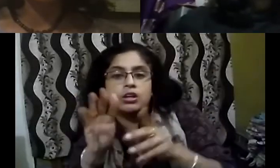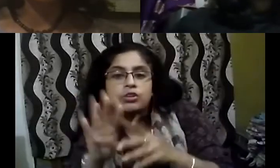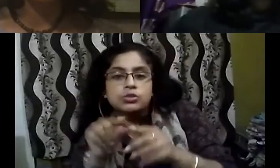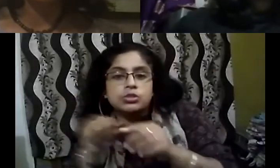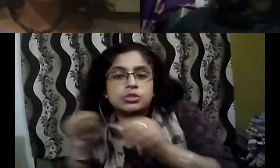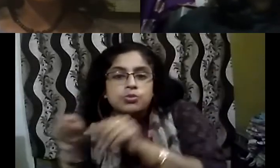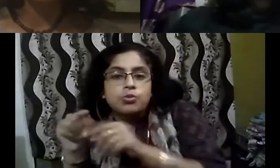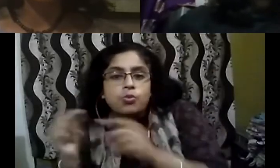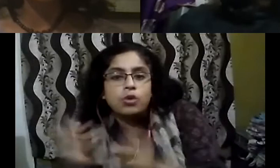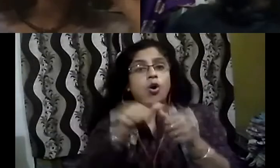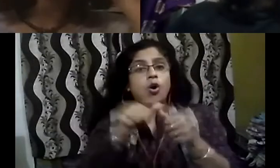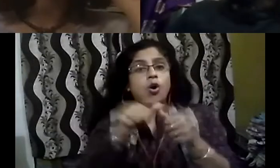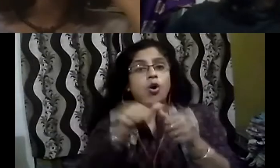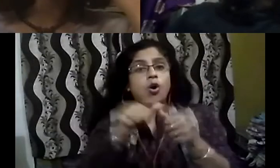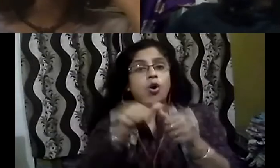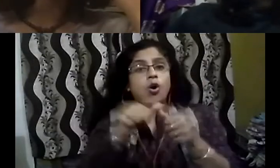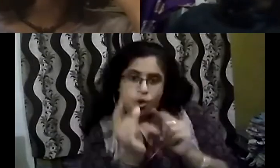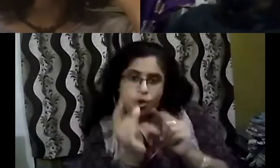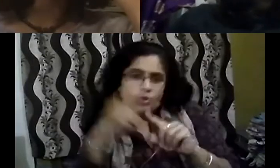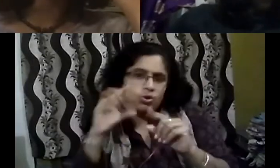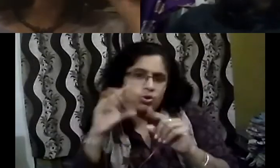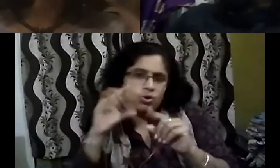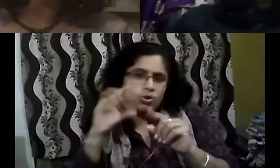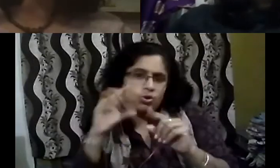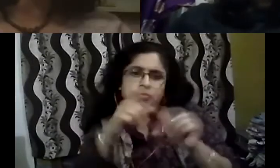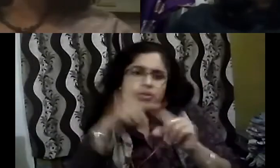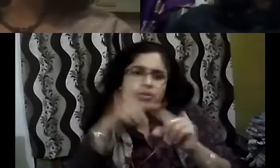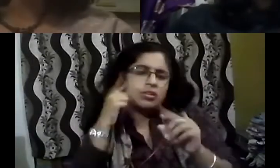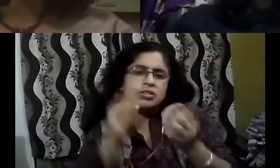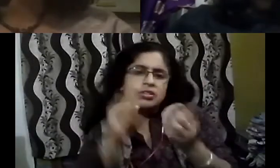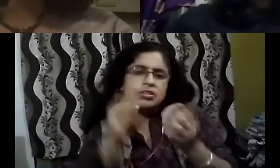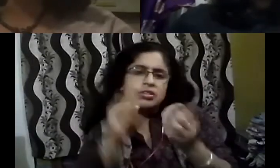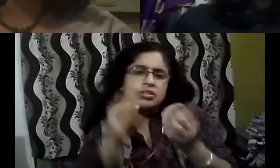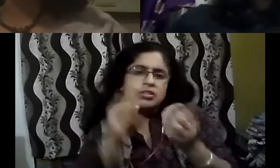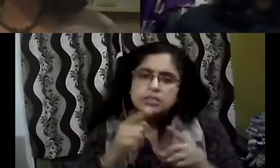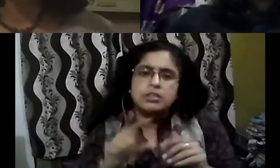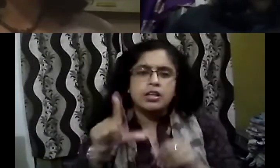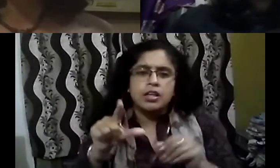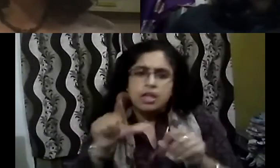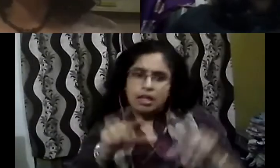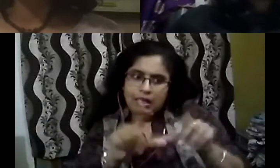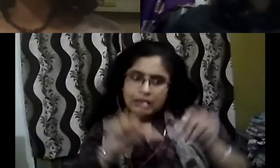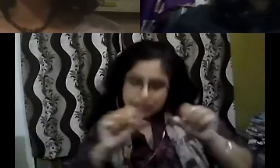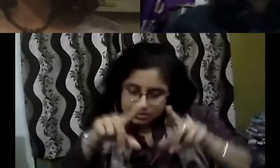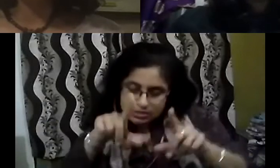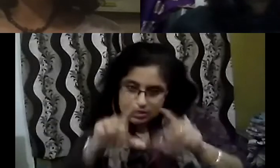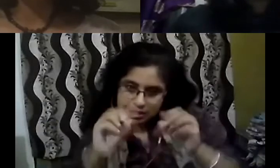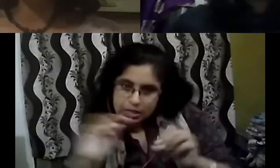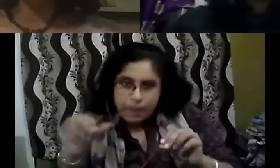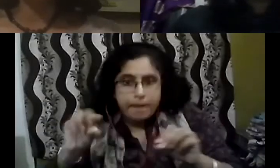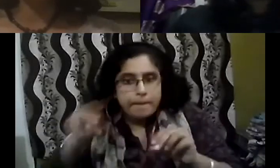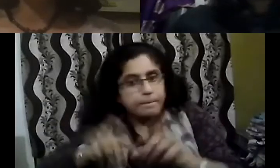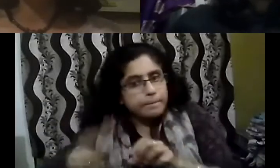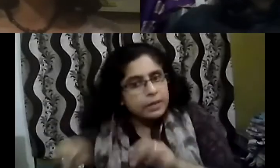contrast ratio was there, and we have to check whether links, buttons, and control must have the